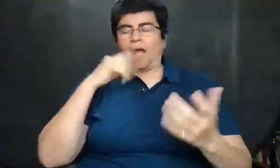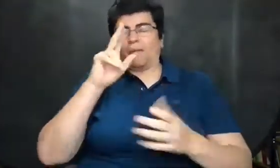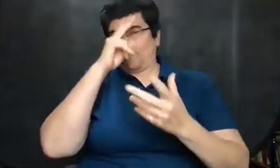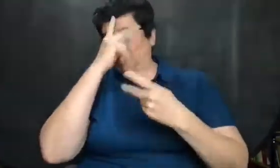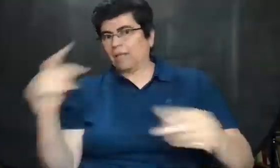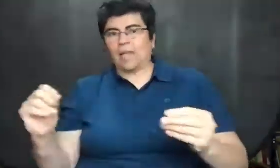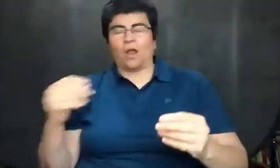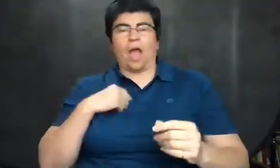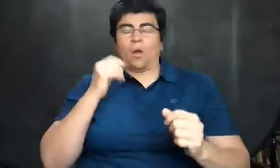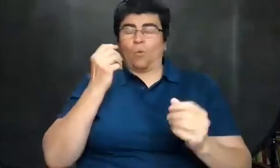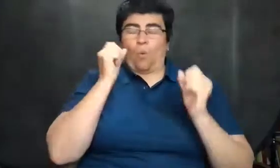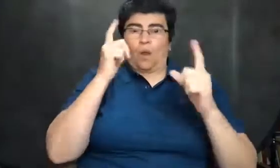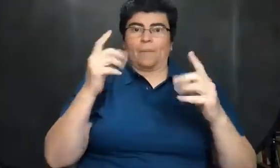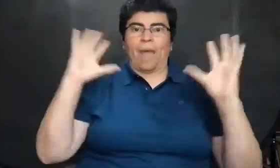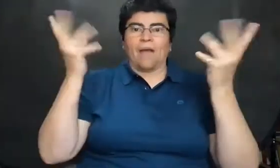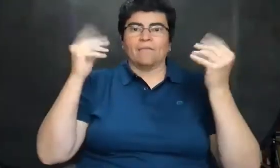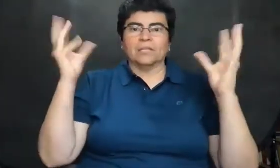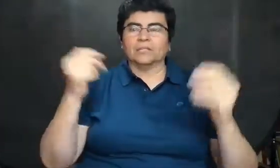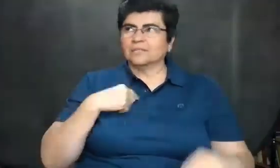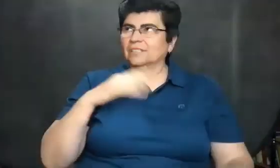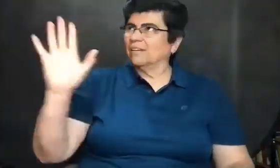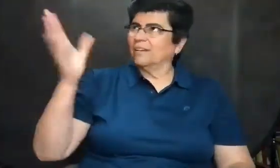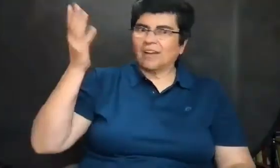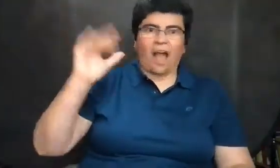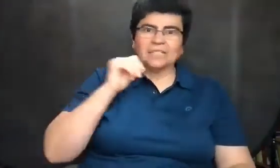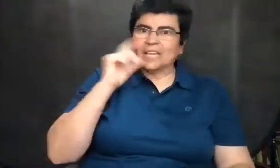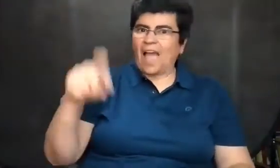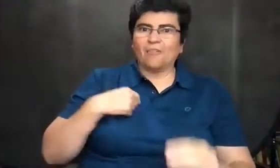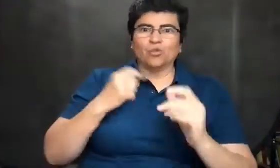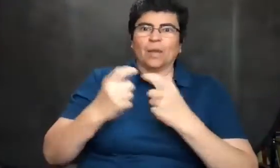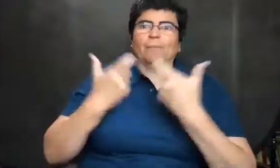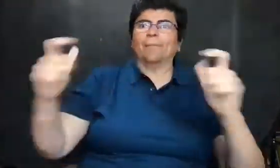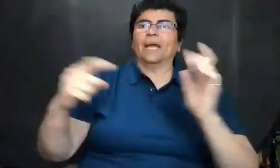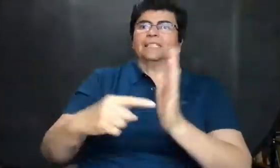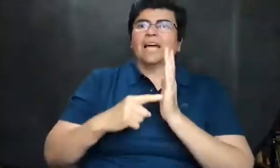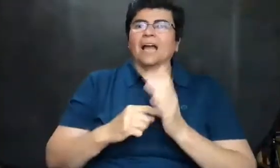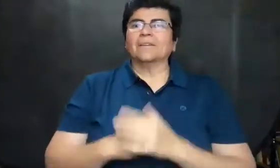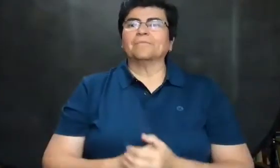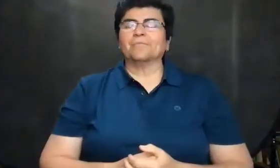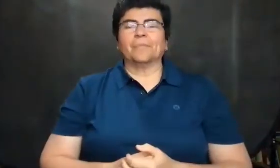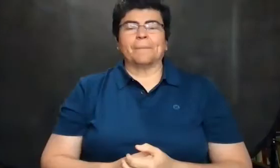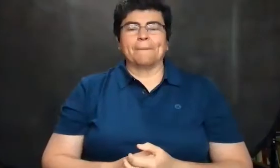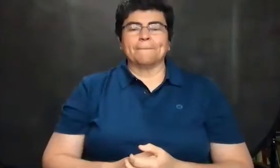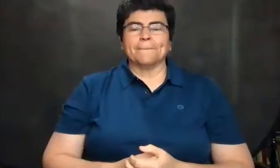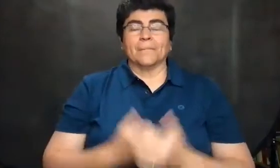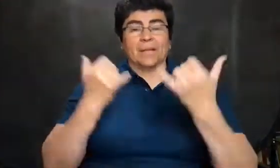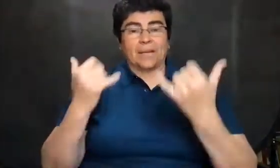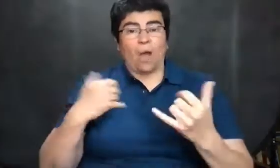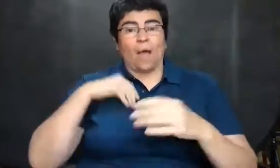ambulance thinking it didn't need to be that big a sign, and now I'm in the hospital, and I'm in